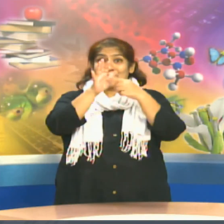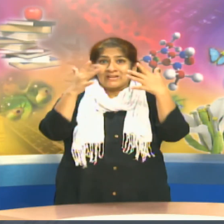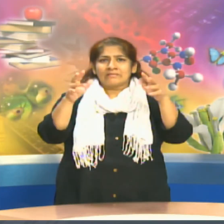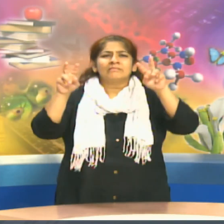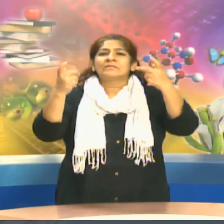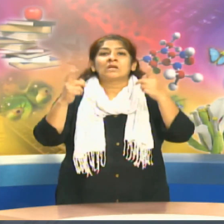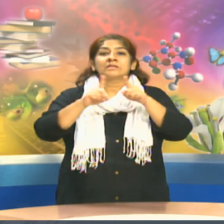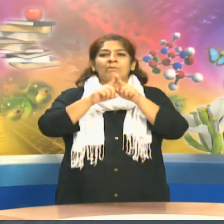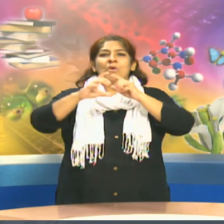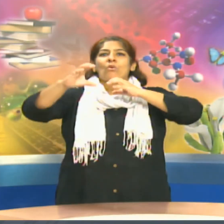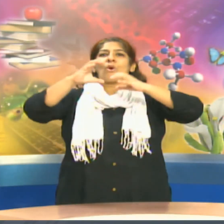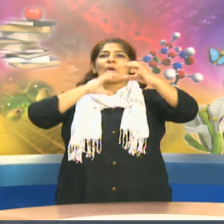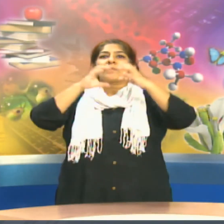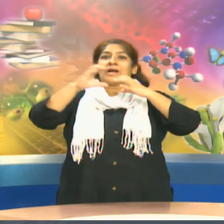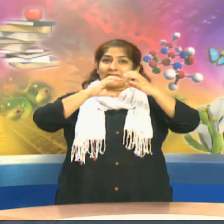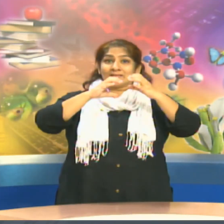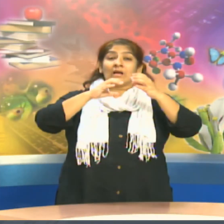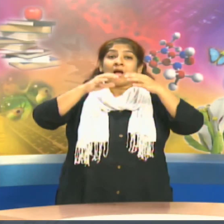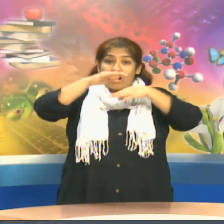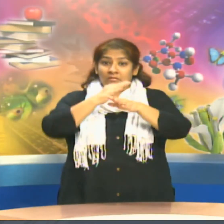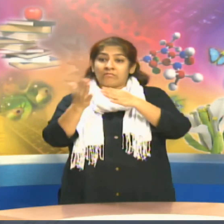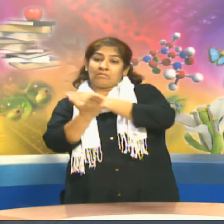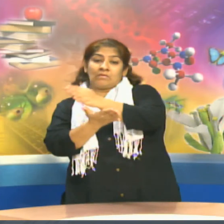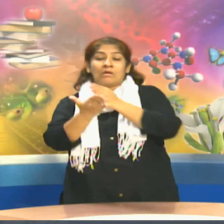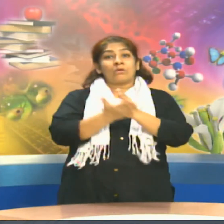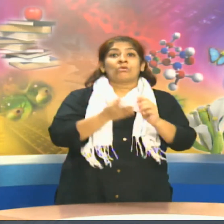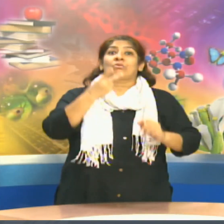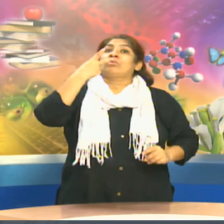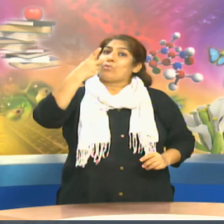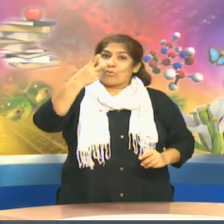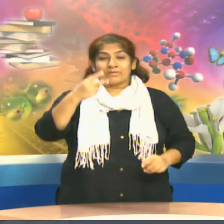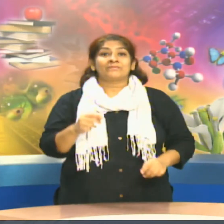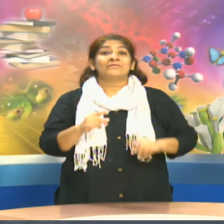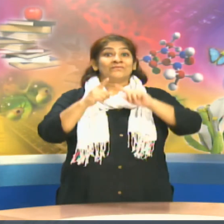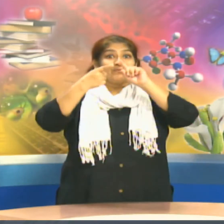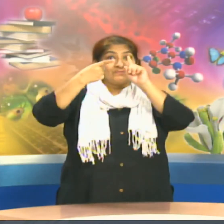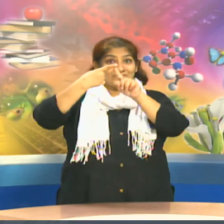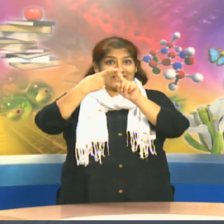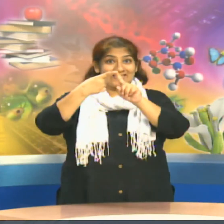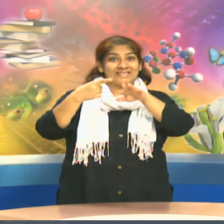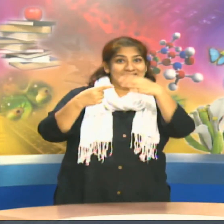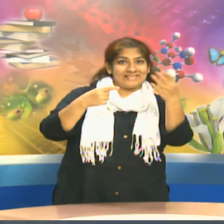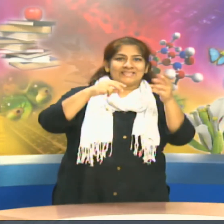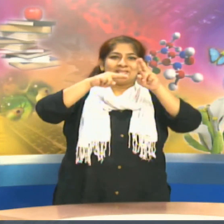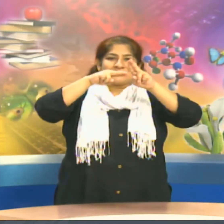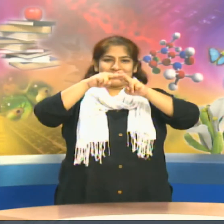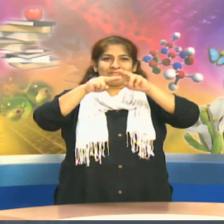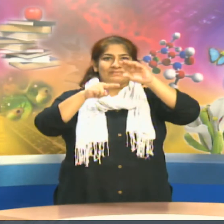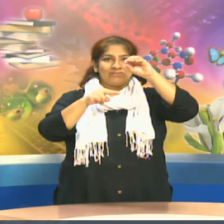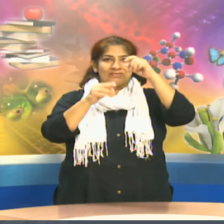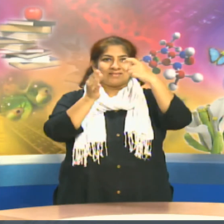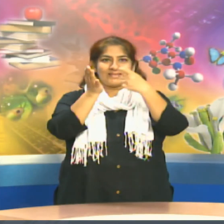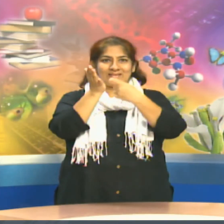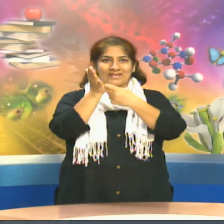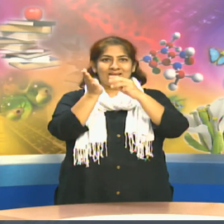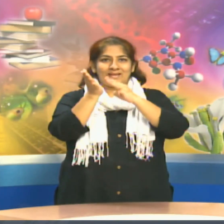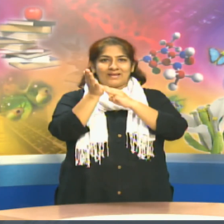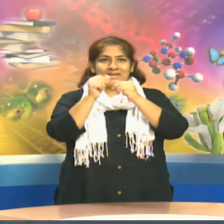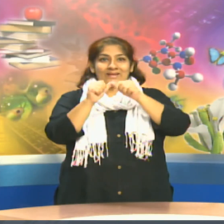Now, this picture is about the types of communication. There are 2 main ways of communication. The first one